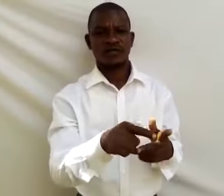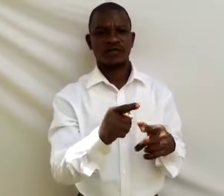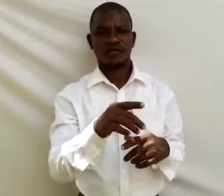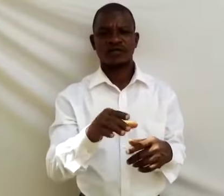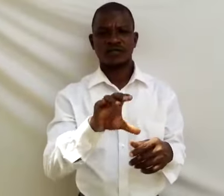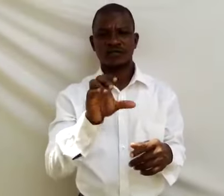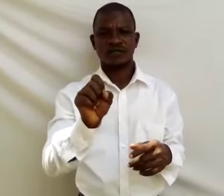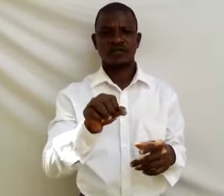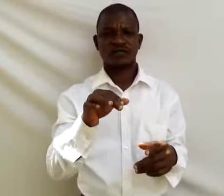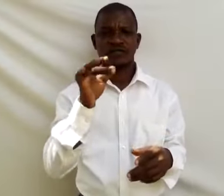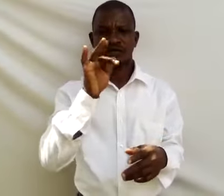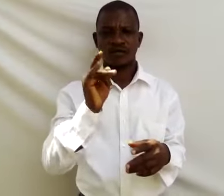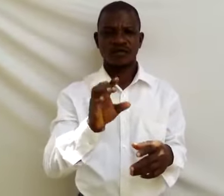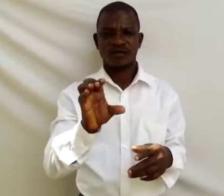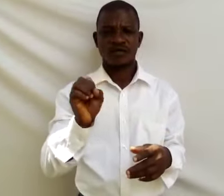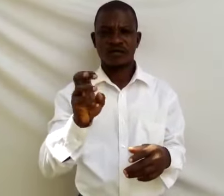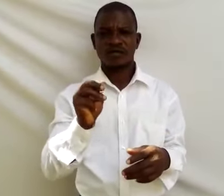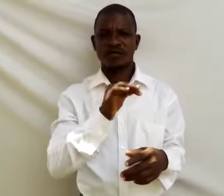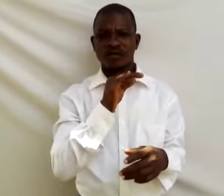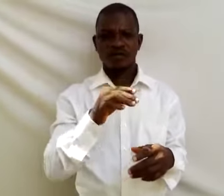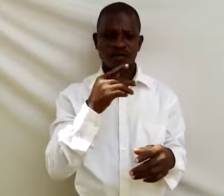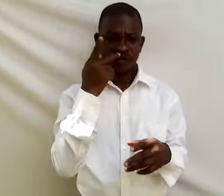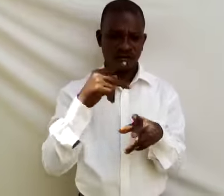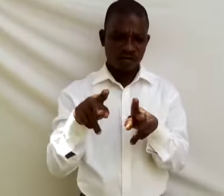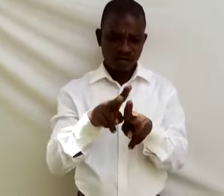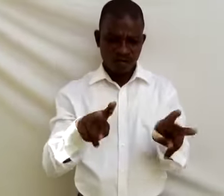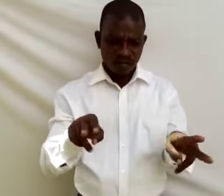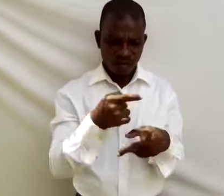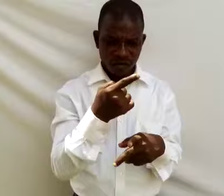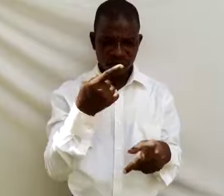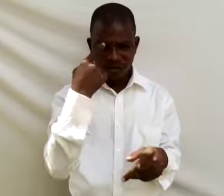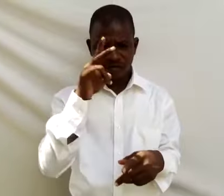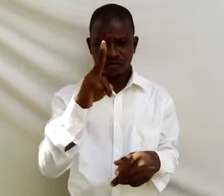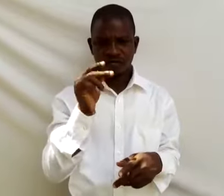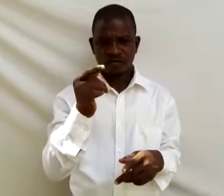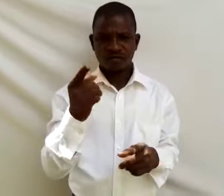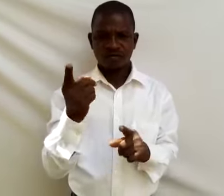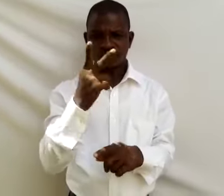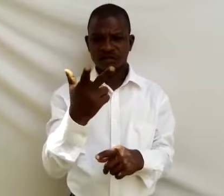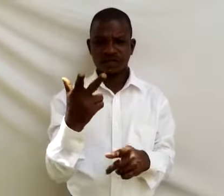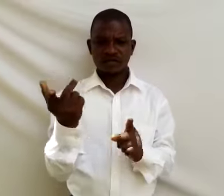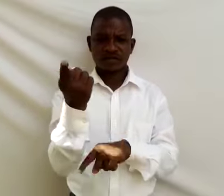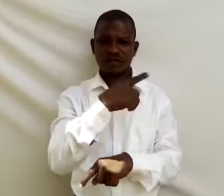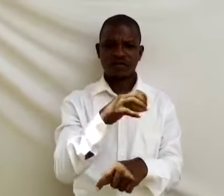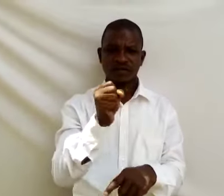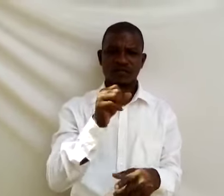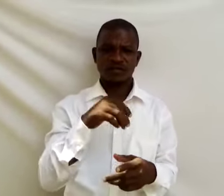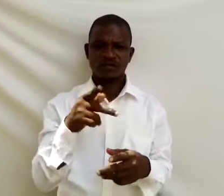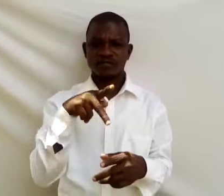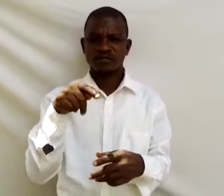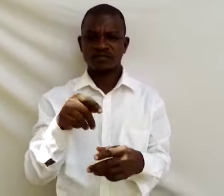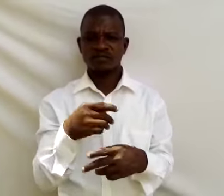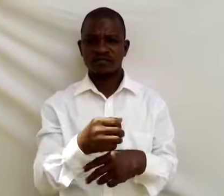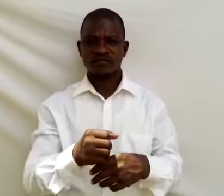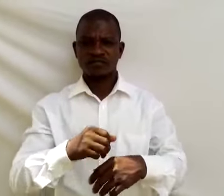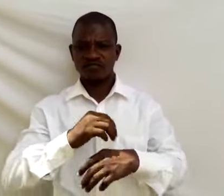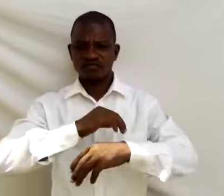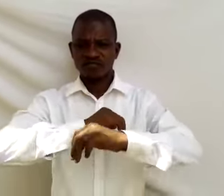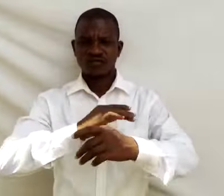contamination. Observe and take records for 2 to 3 days. Precautions to be taken